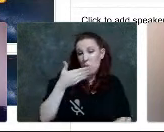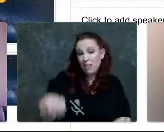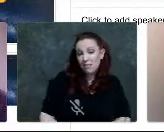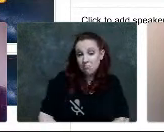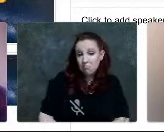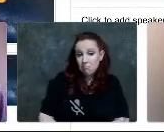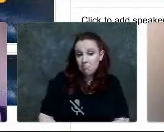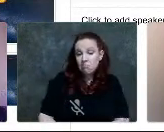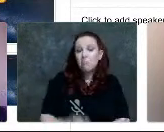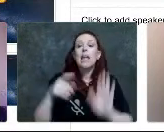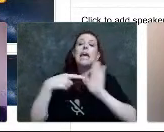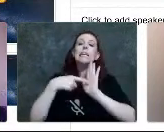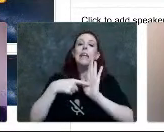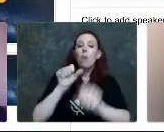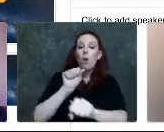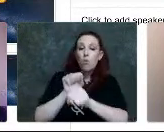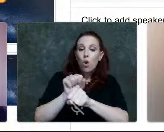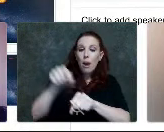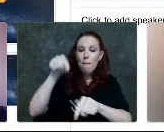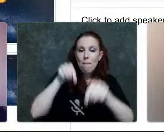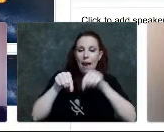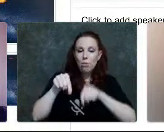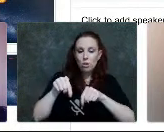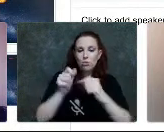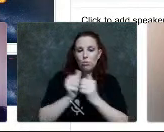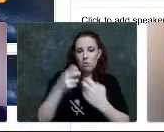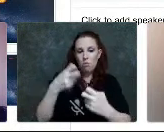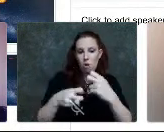An example of working backwards through a problem.